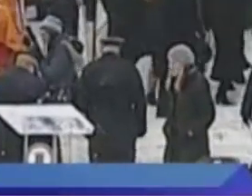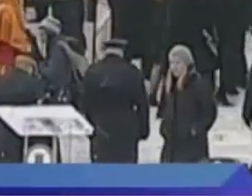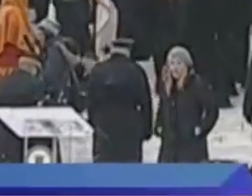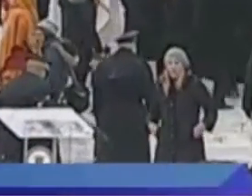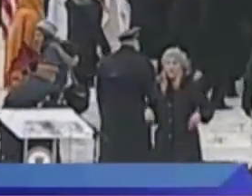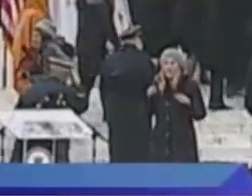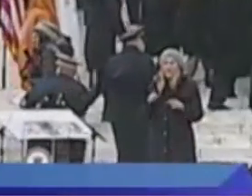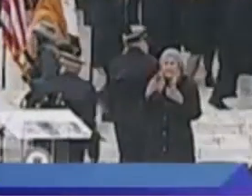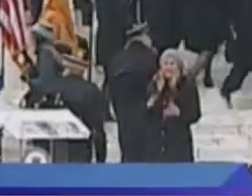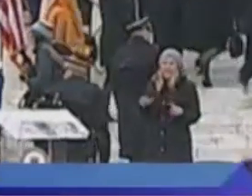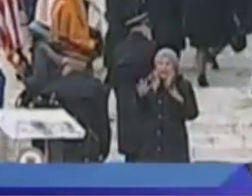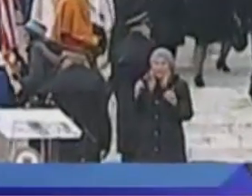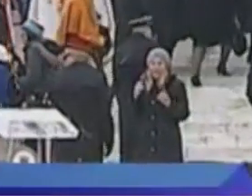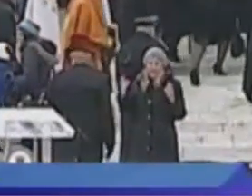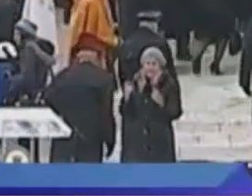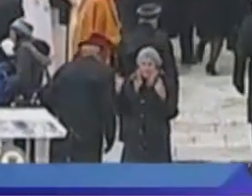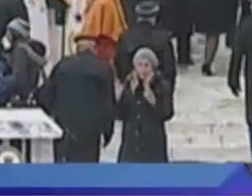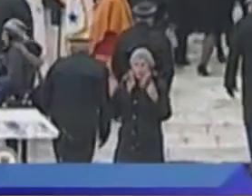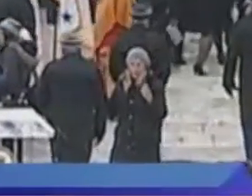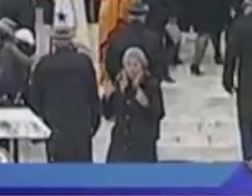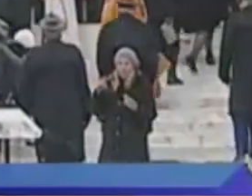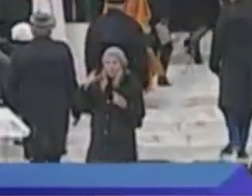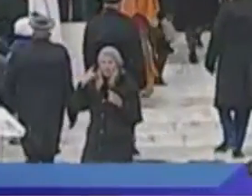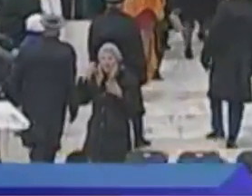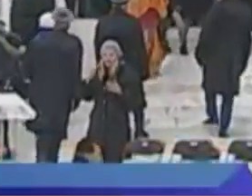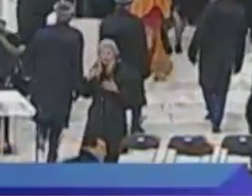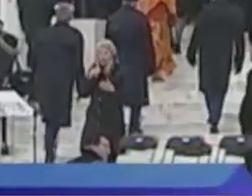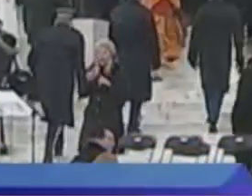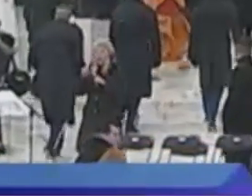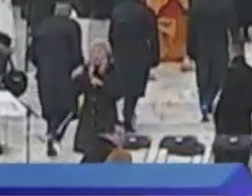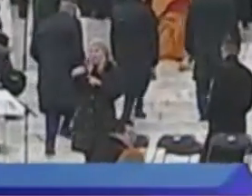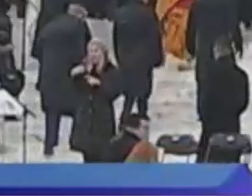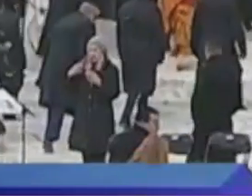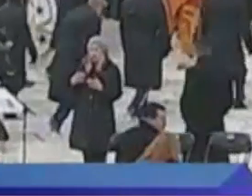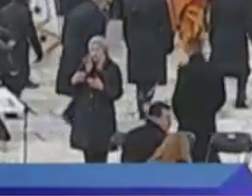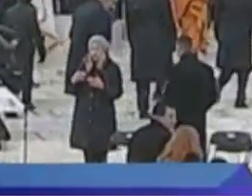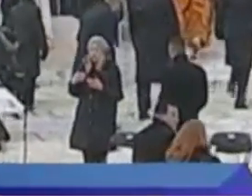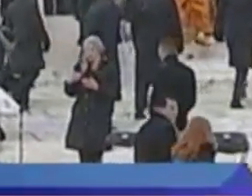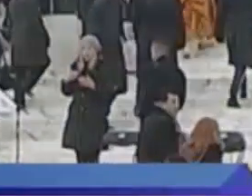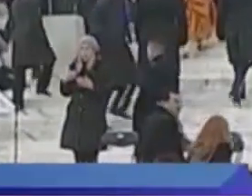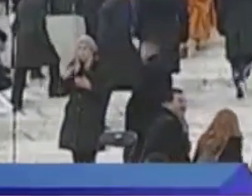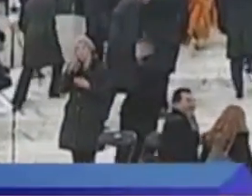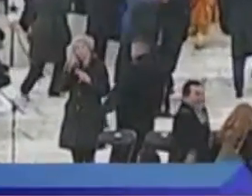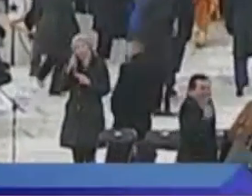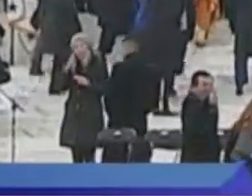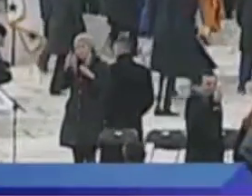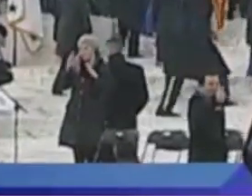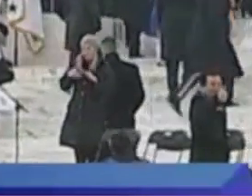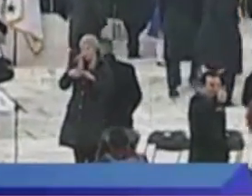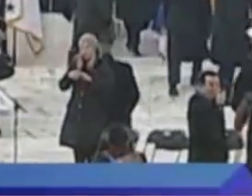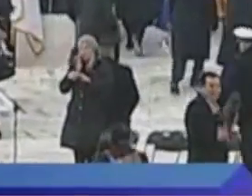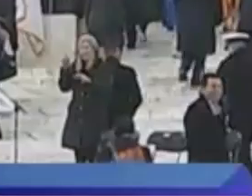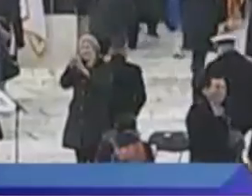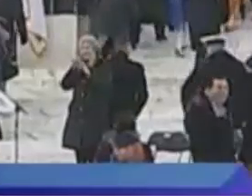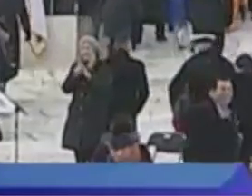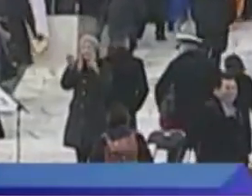This concludes today's ceremony. Governor Raimondo and the general officers would be honored to greet you in the stateroom of